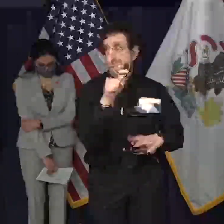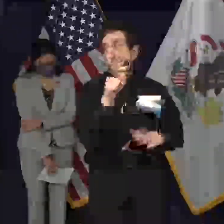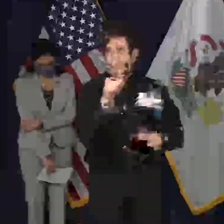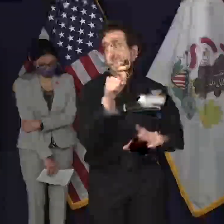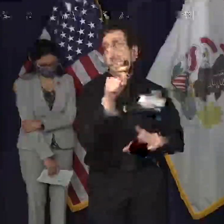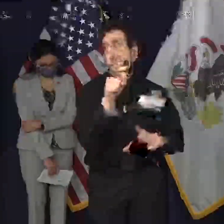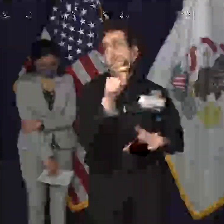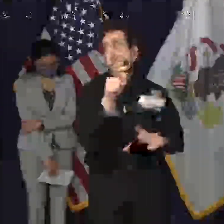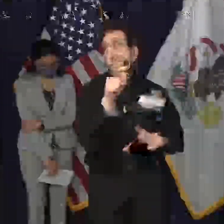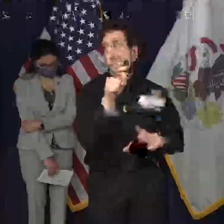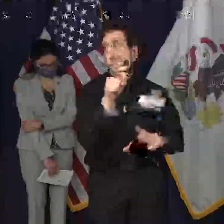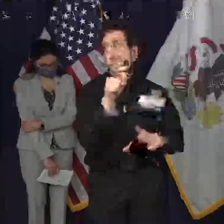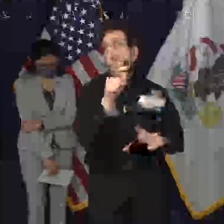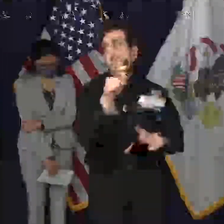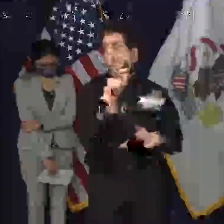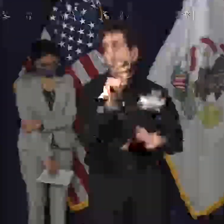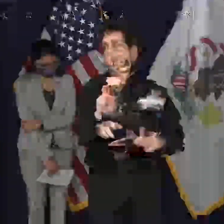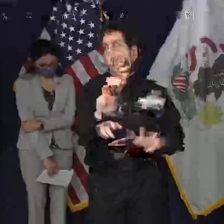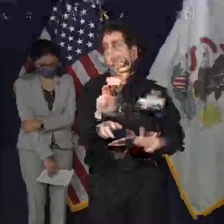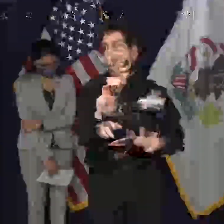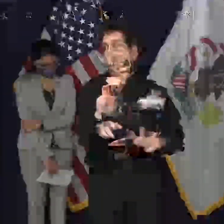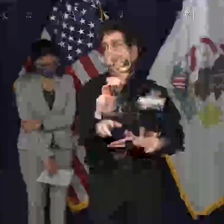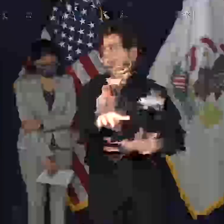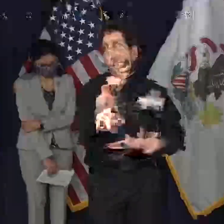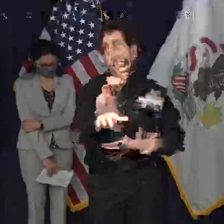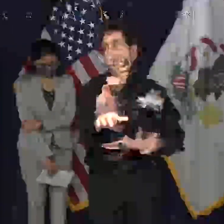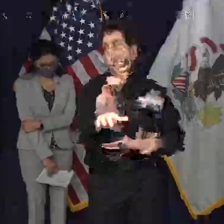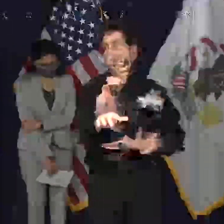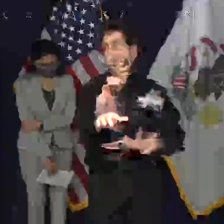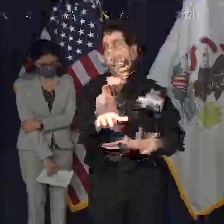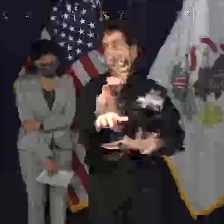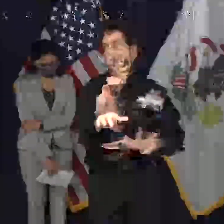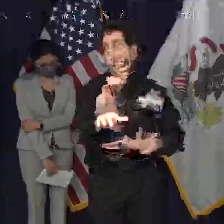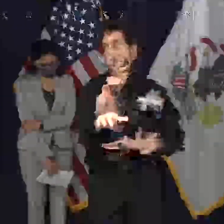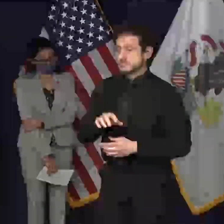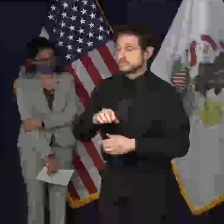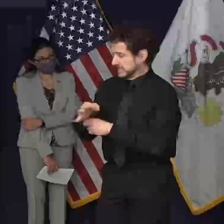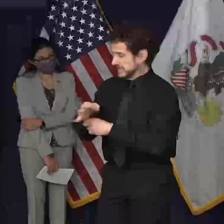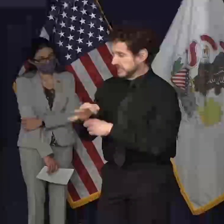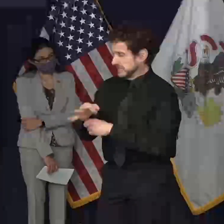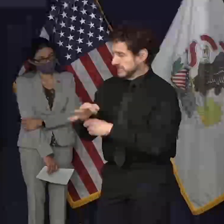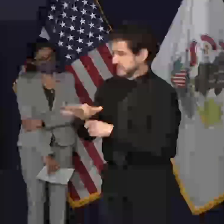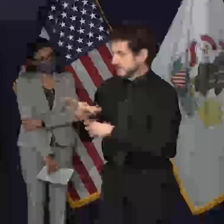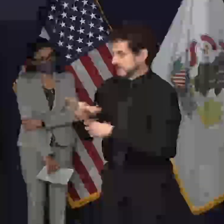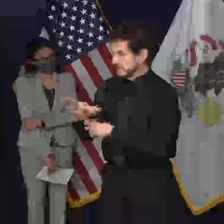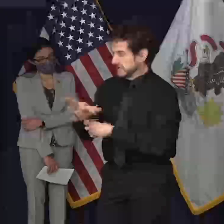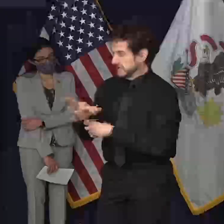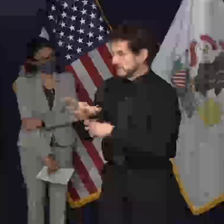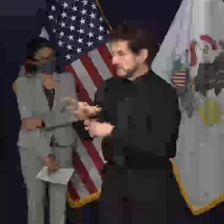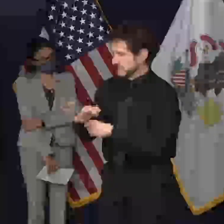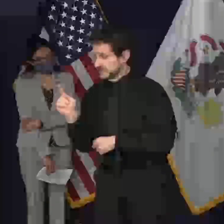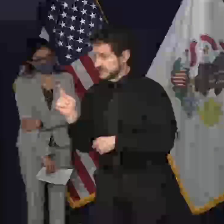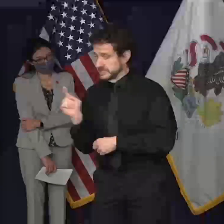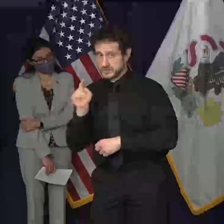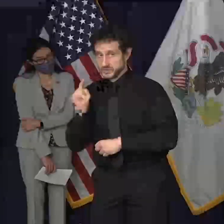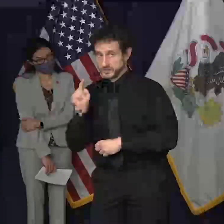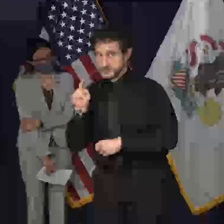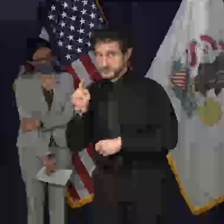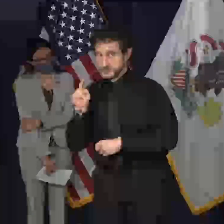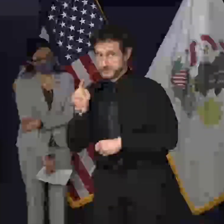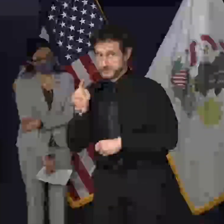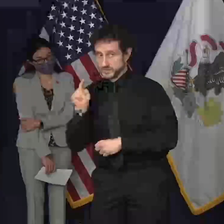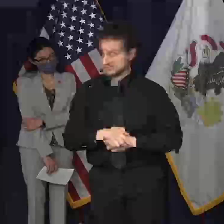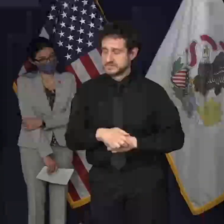our cases, of our total positive cases, have ended up in the hospital. So potentially we could see that